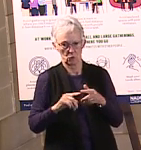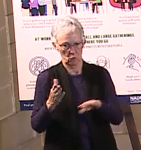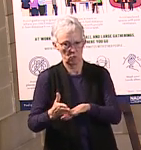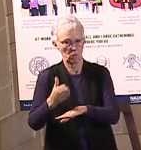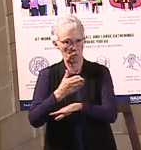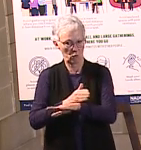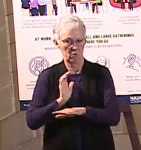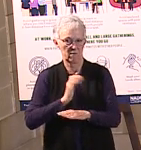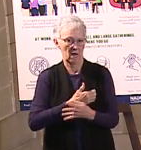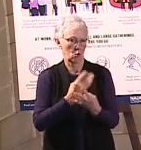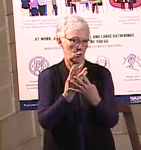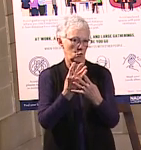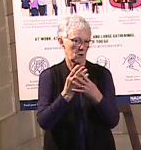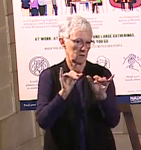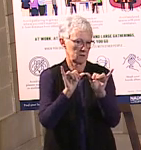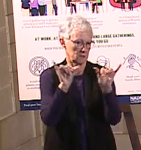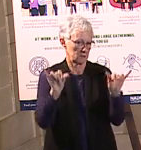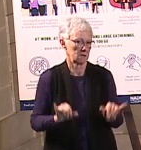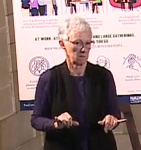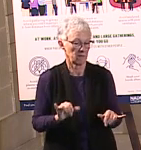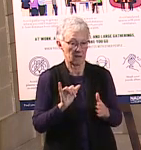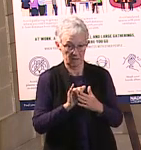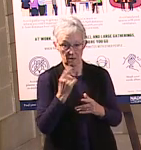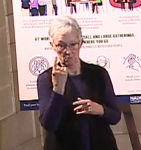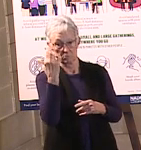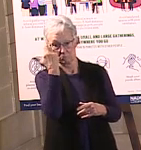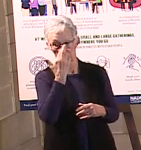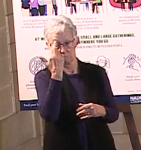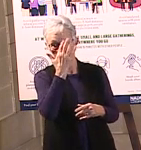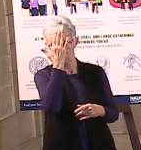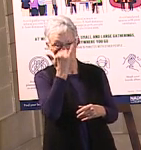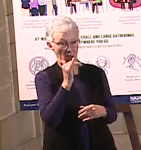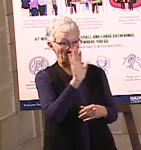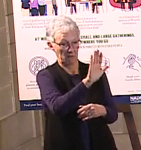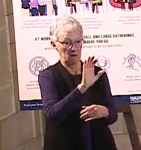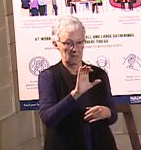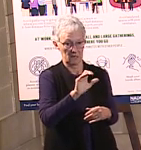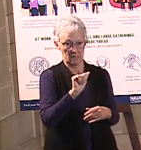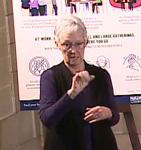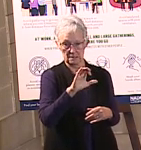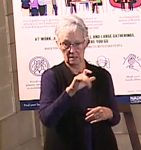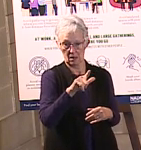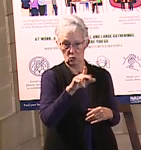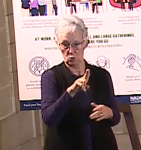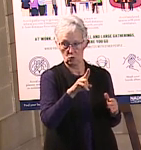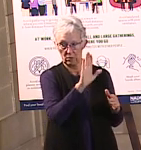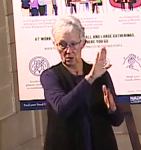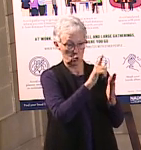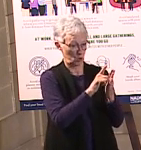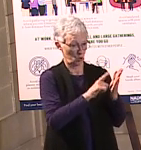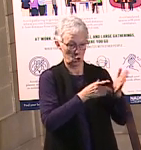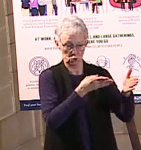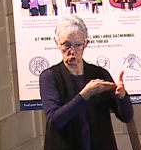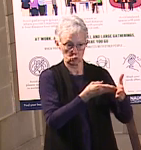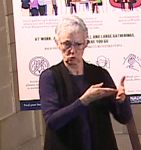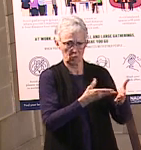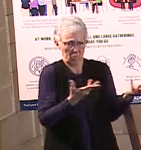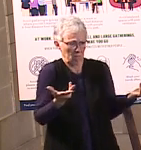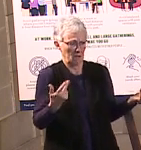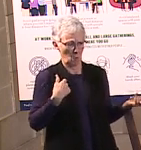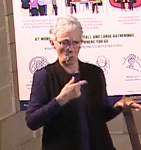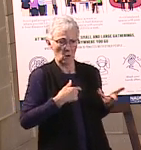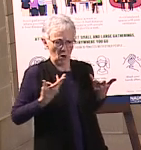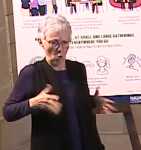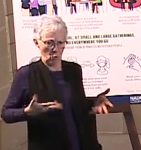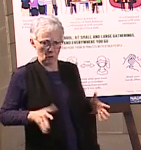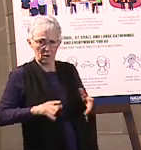why the ACLU's lawsuit was unfounded, is because we were already taking those steps to improve, and that's what we're going to continue to do, is look for ways